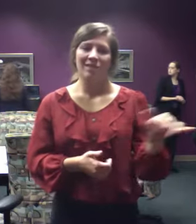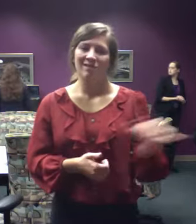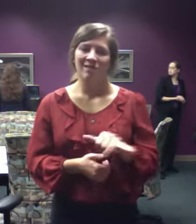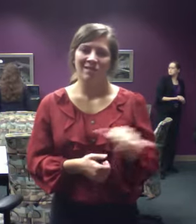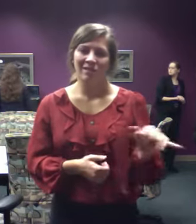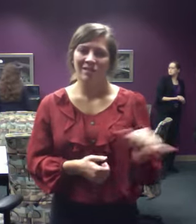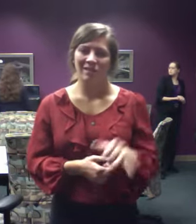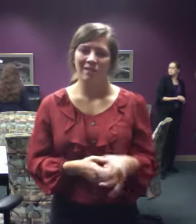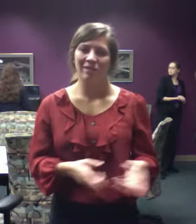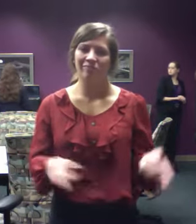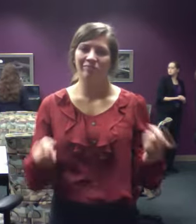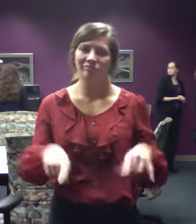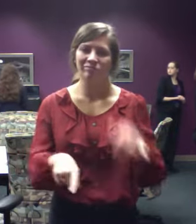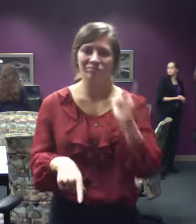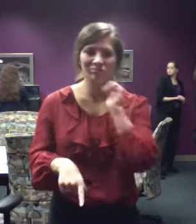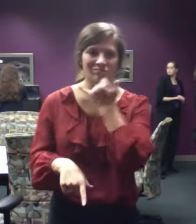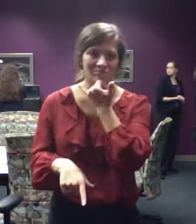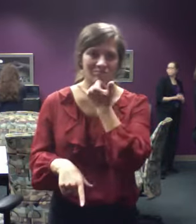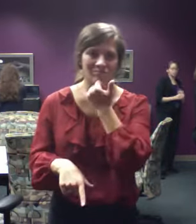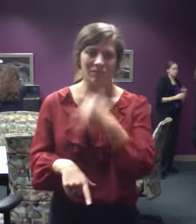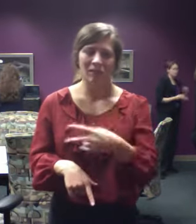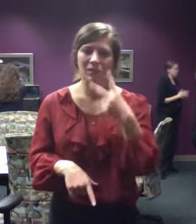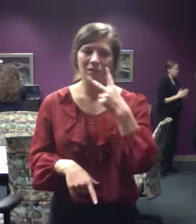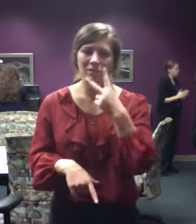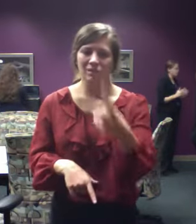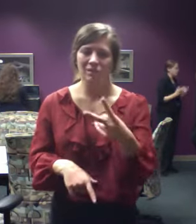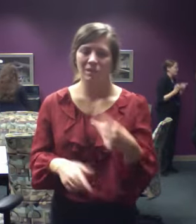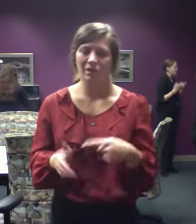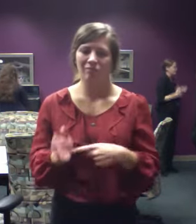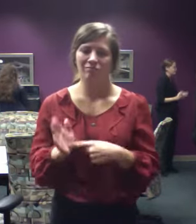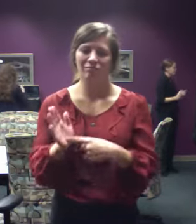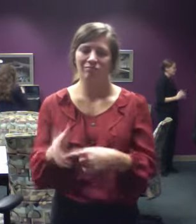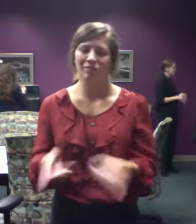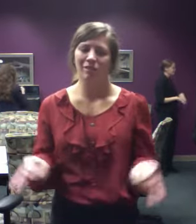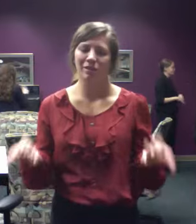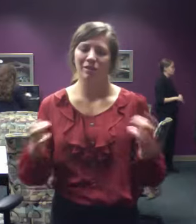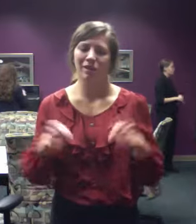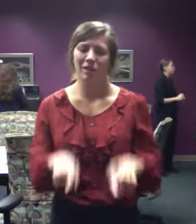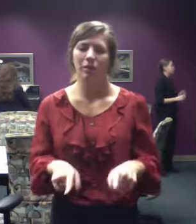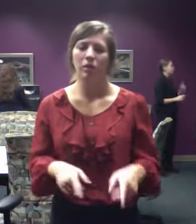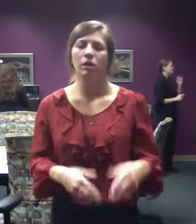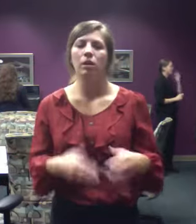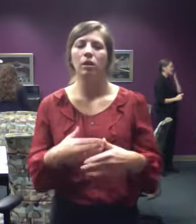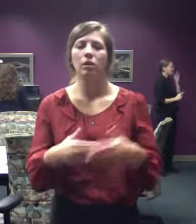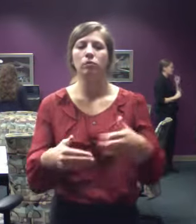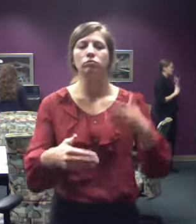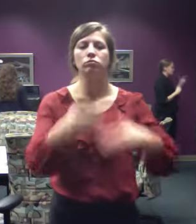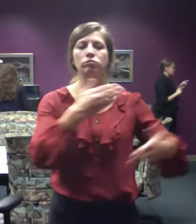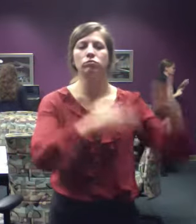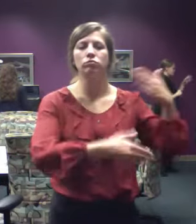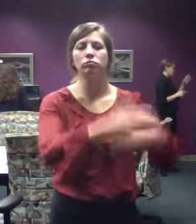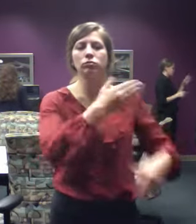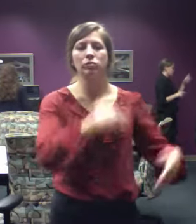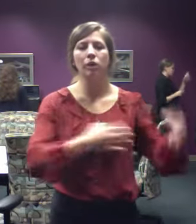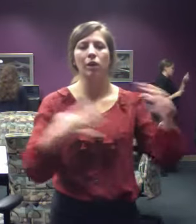Russia itself, the Mongol, and see that's been a common result of a lot of wars. All right. I don't